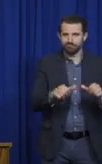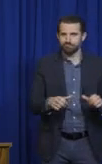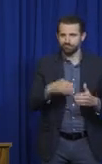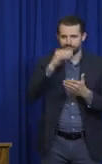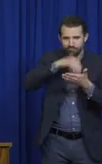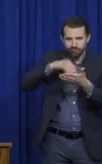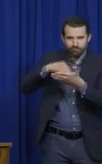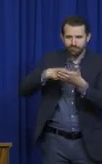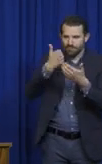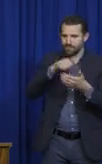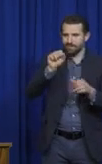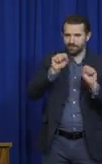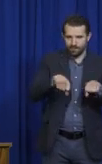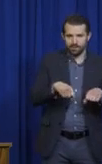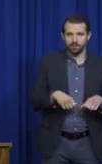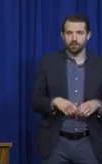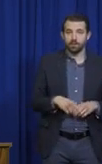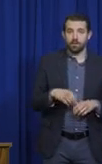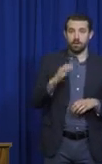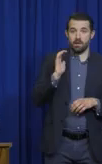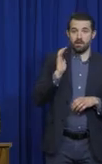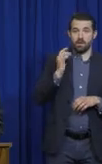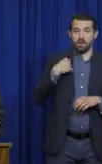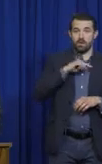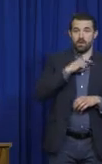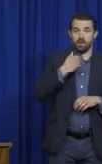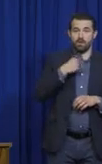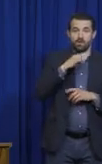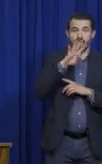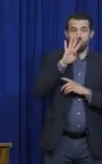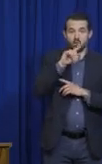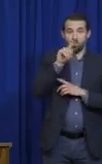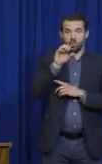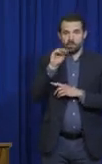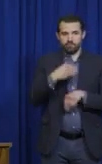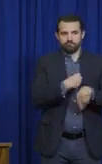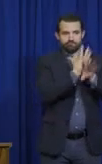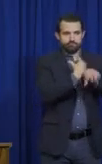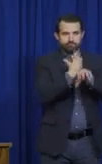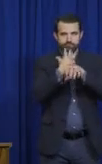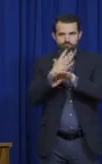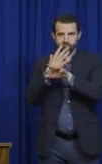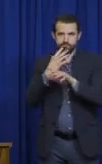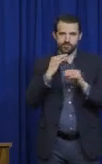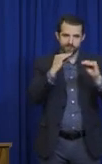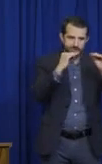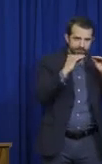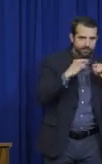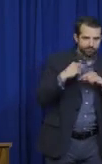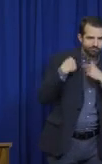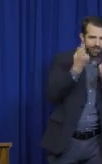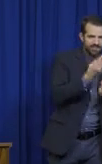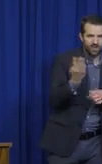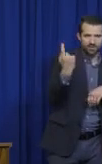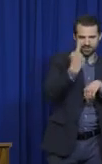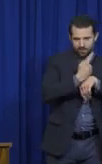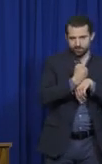4 Zoom sessions over the last 2 days to reach out to organizations,